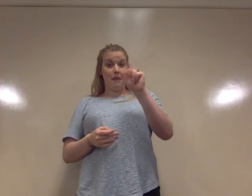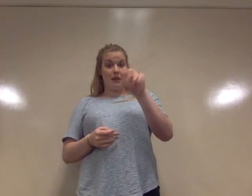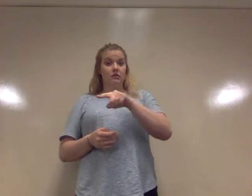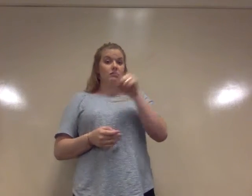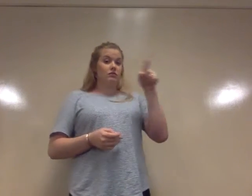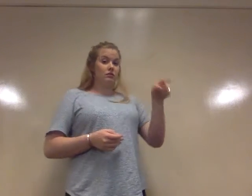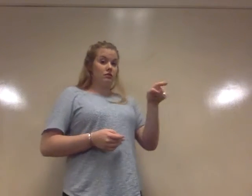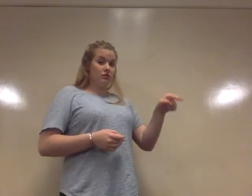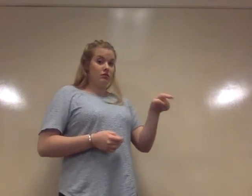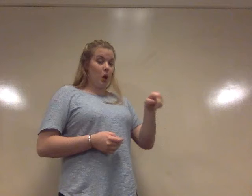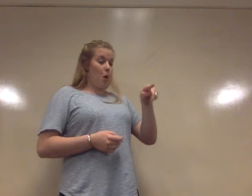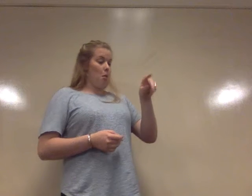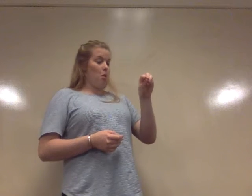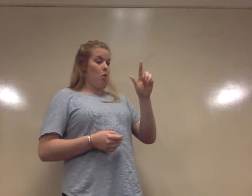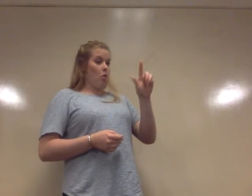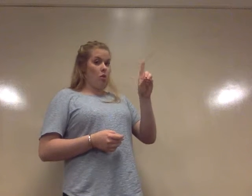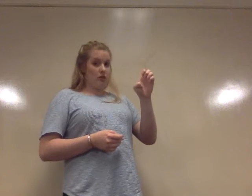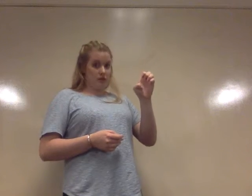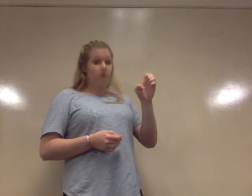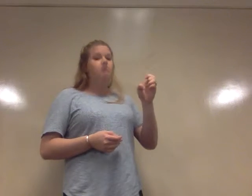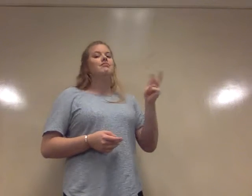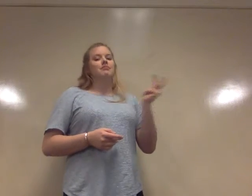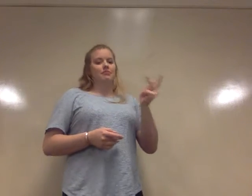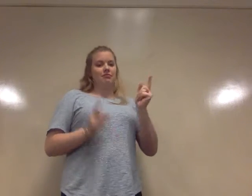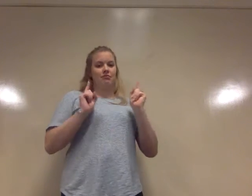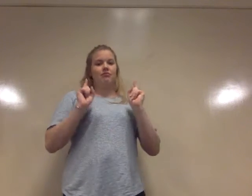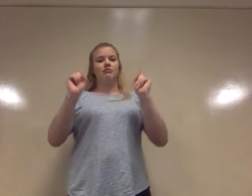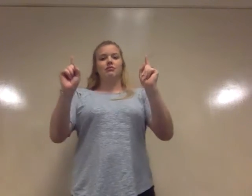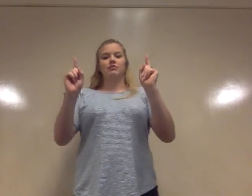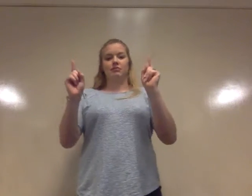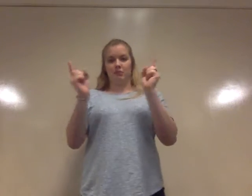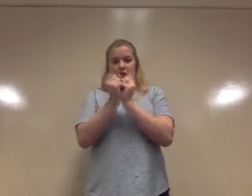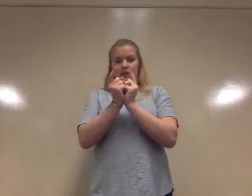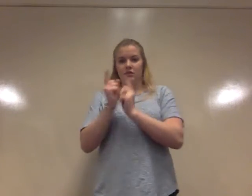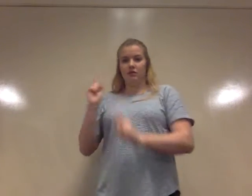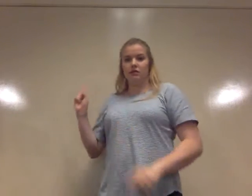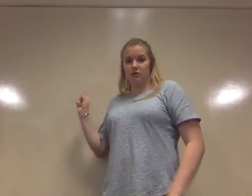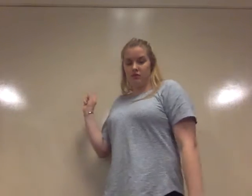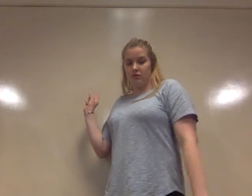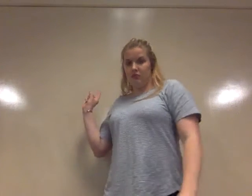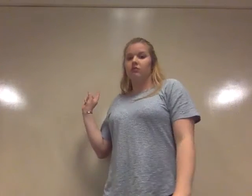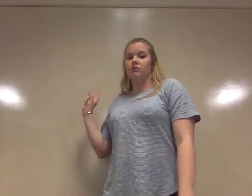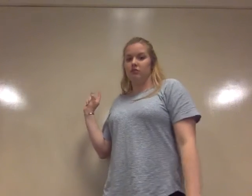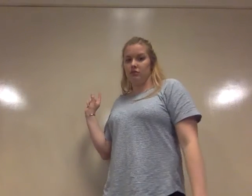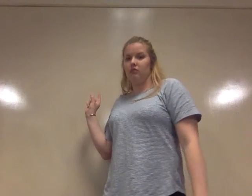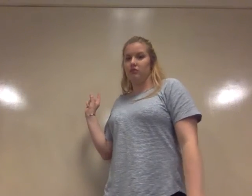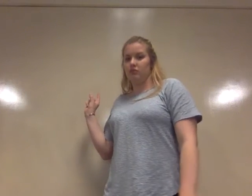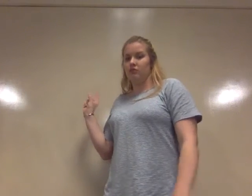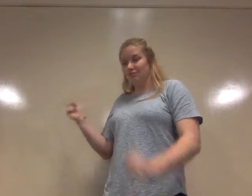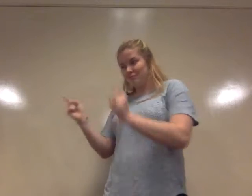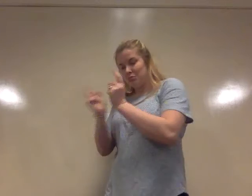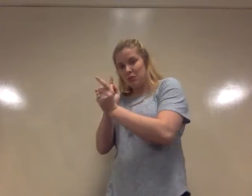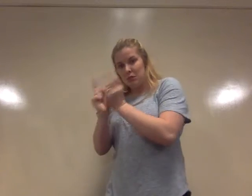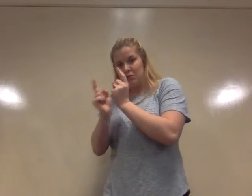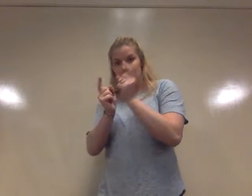Hi. How you doing? Please, nice to meet you. Nice to meet you, too. Is Dr. Pulday? Dr. Pulday, pleasure to meet you, too. Both are